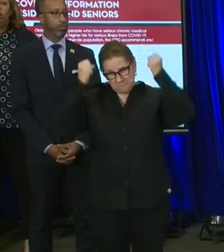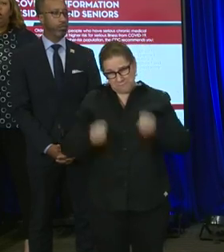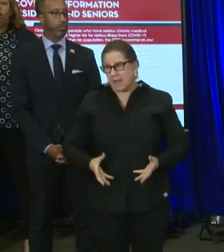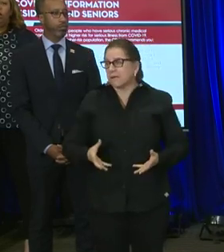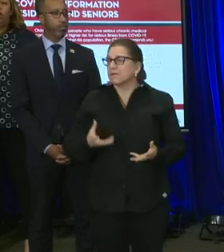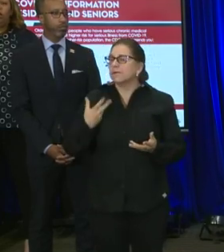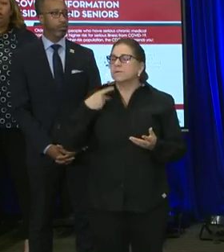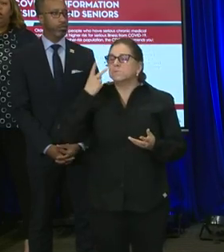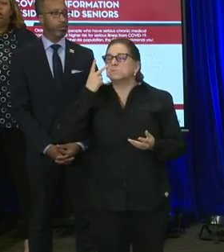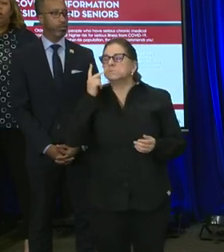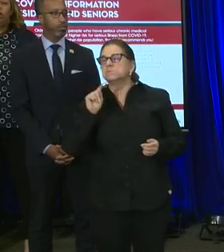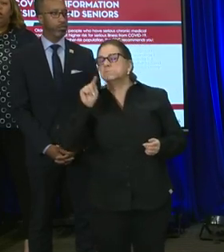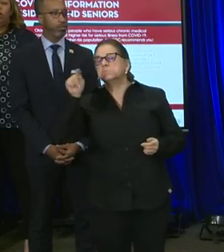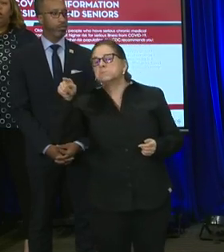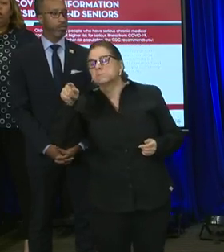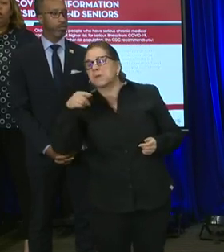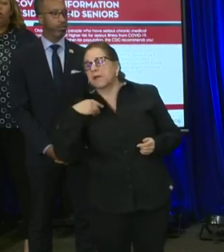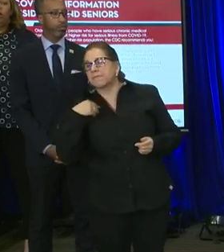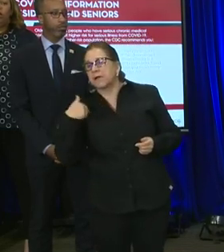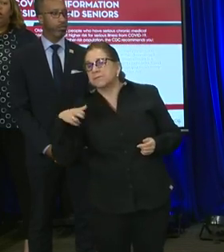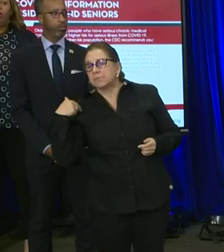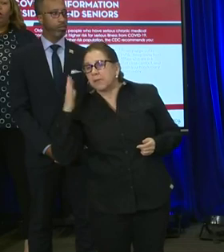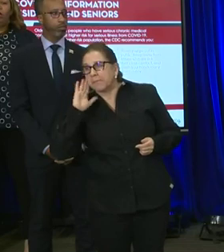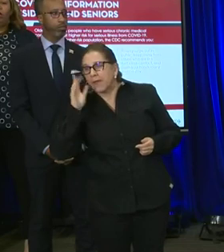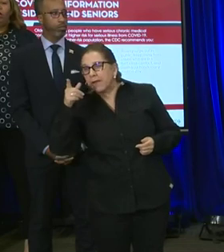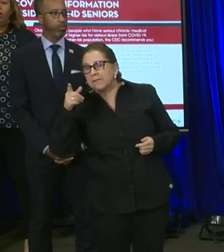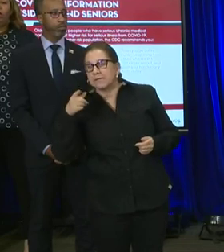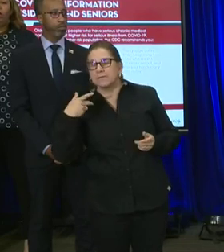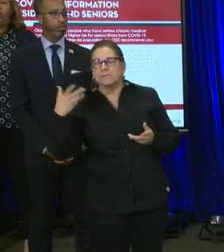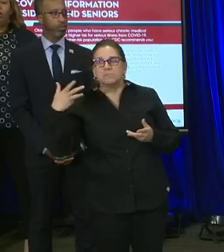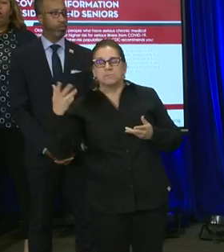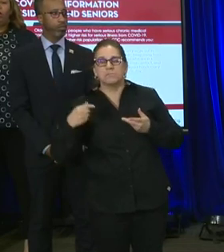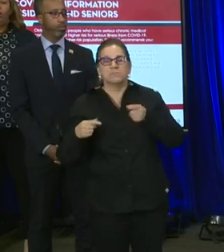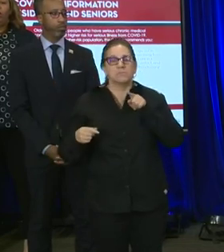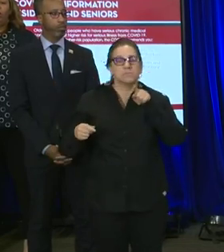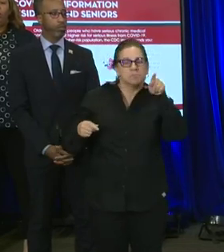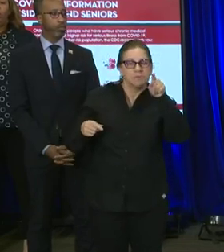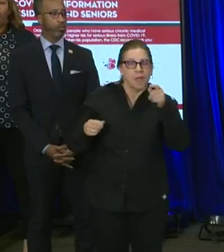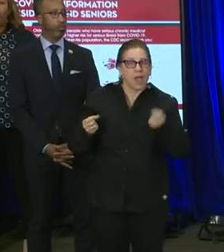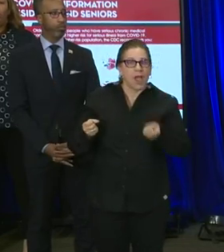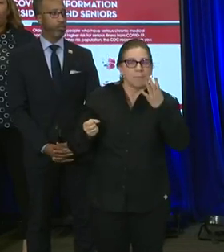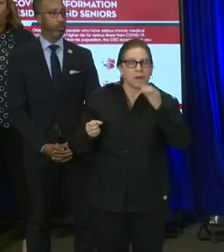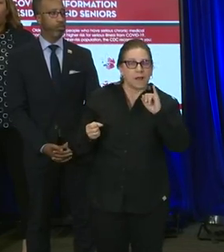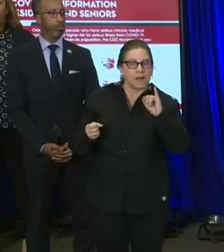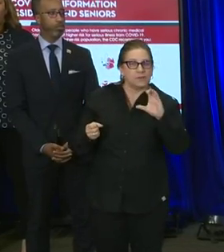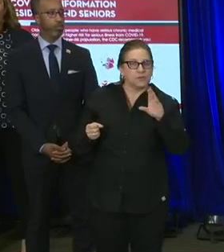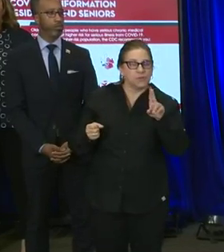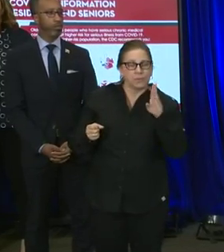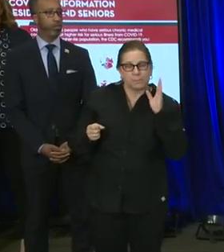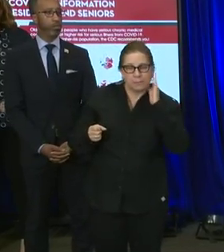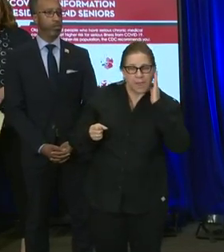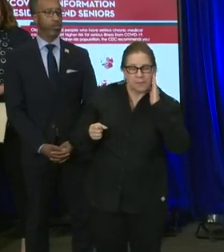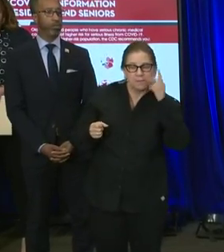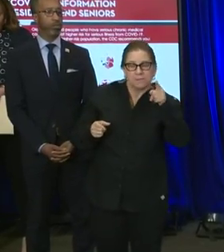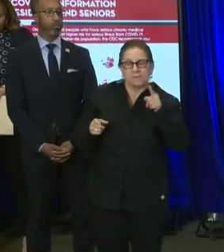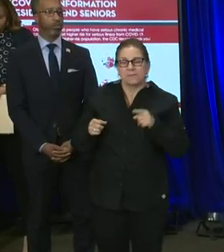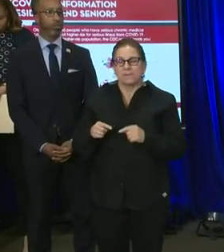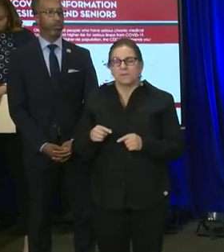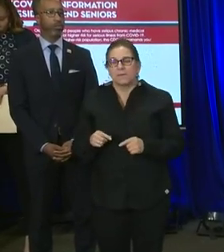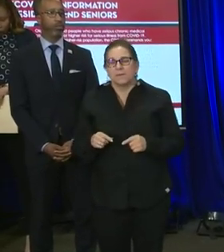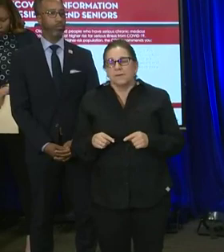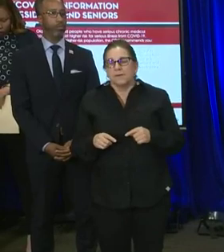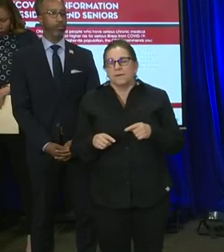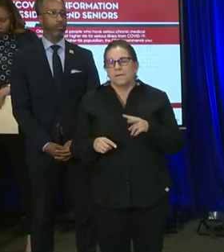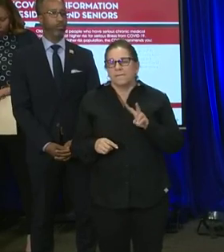our residents, with a special focus on the number of intensive care unit beds available, as well as ventilators that would be